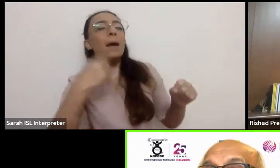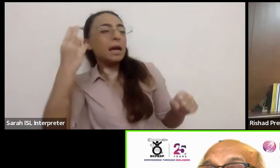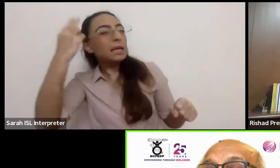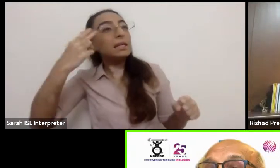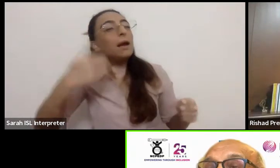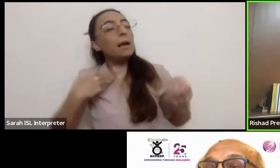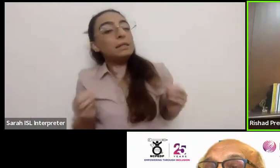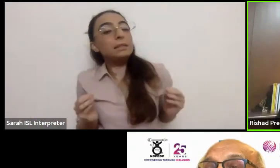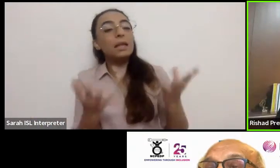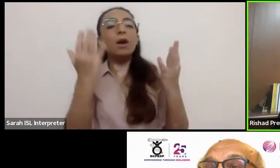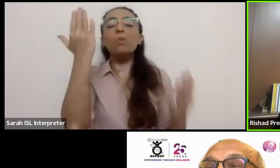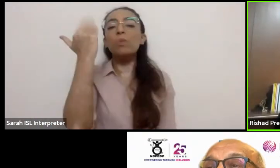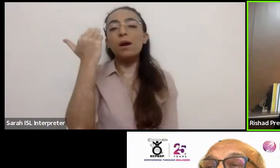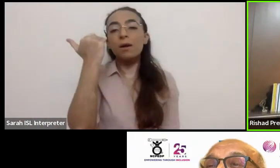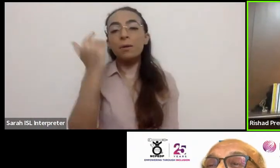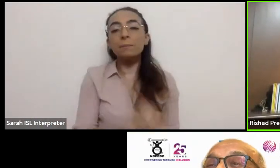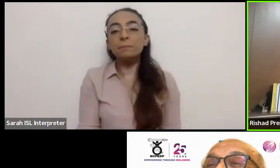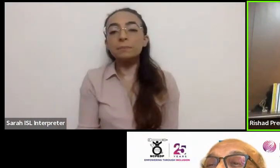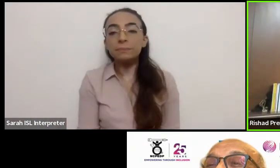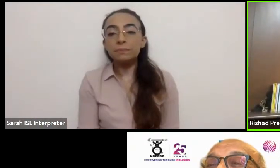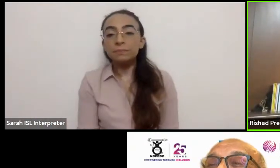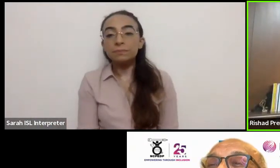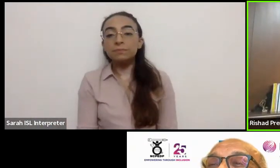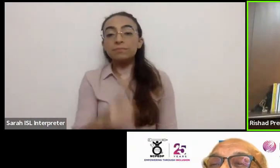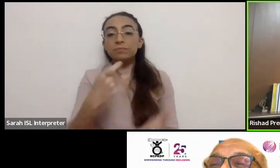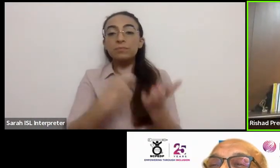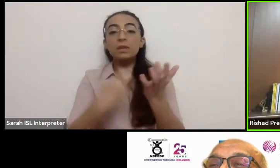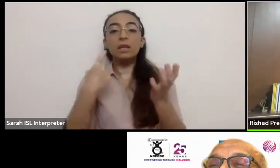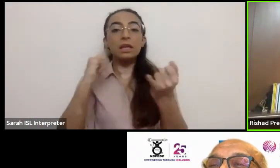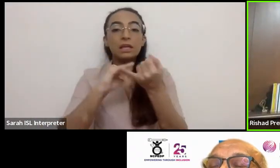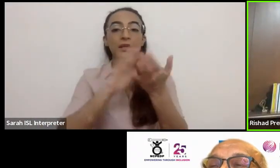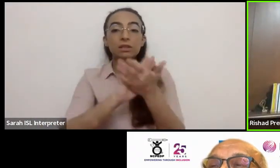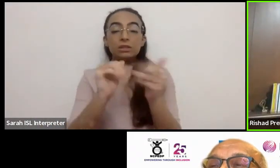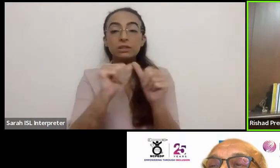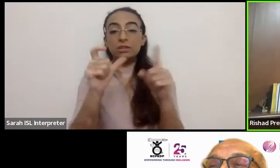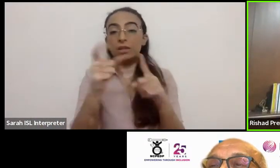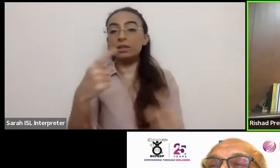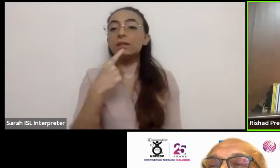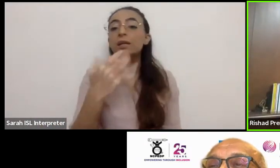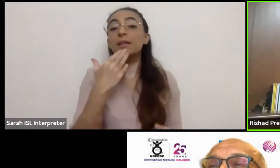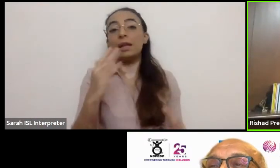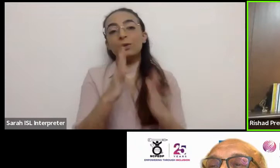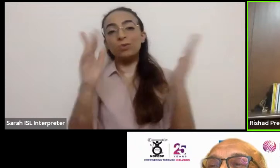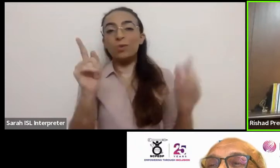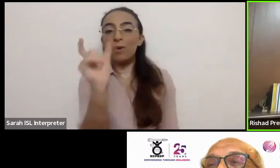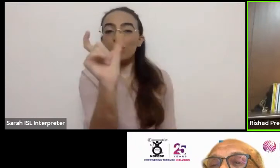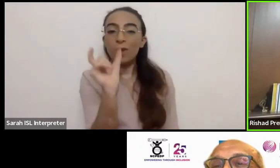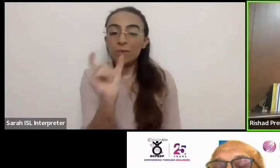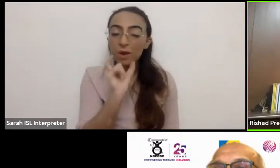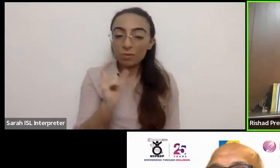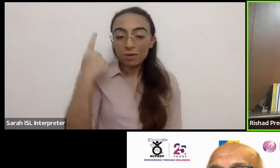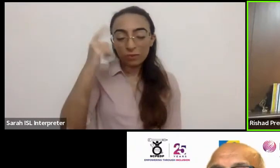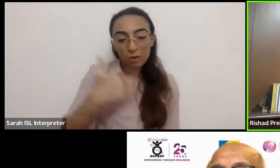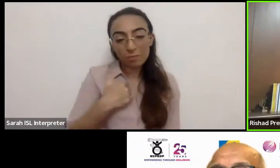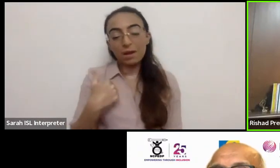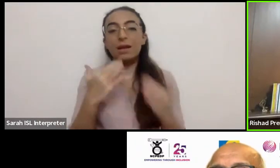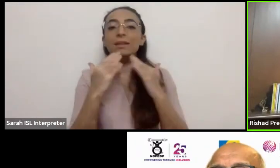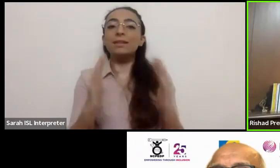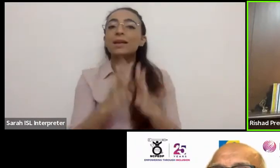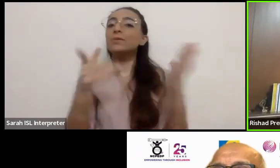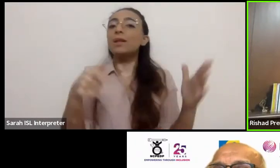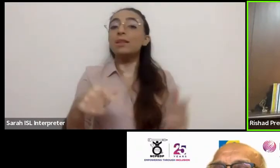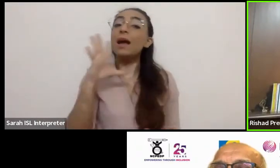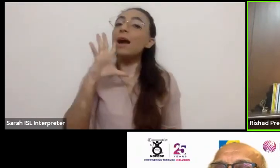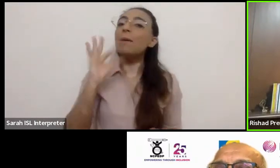time? First of all, thanks, Som, for those kind words. Thanks for having me here. This is an important subject, and it's great